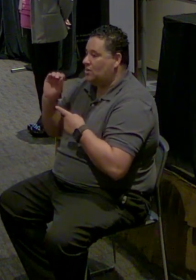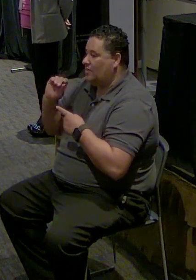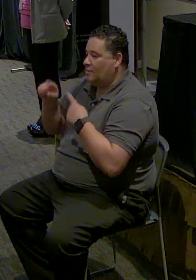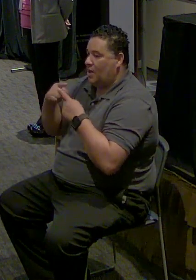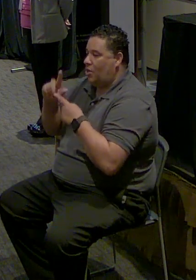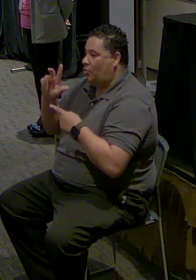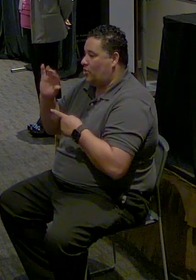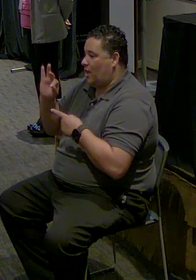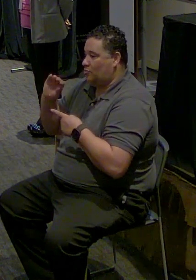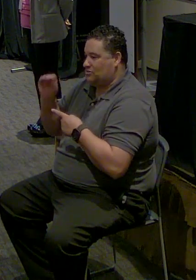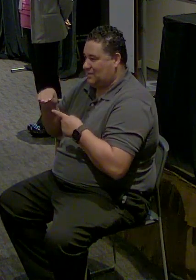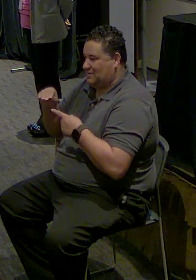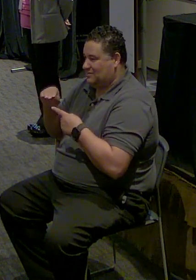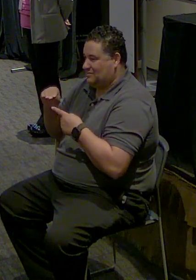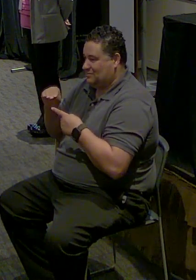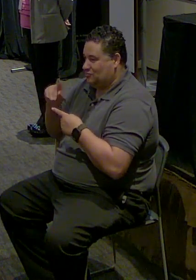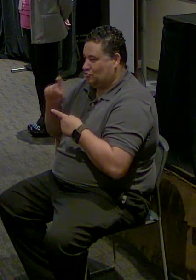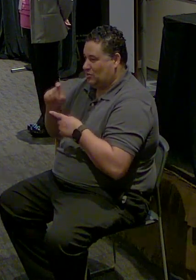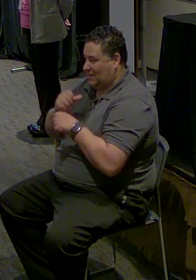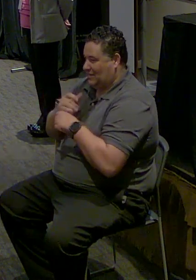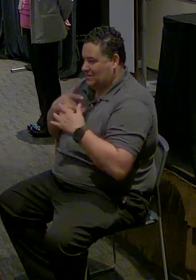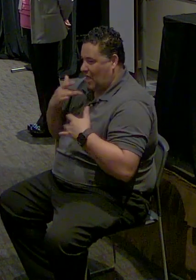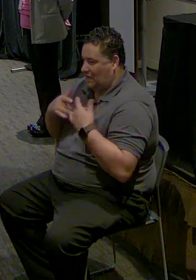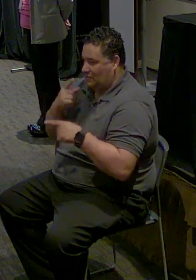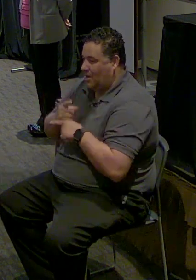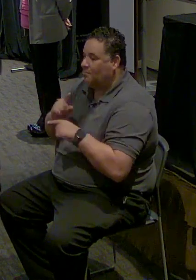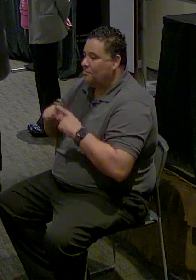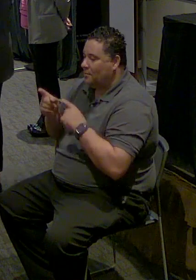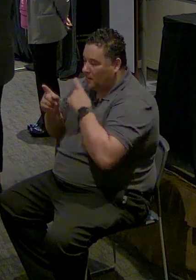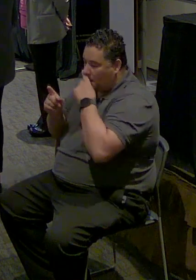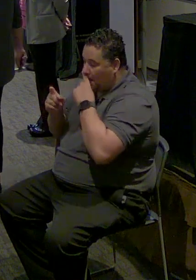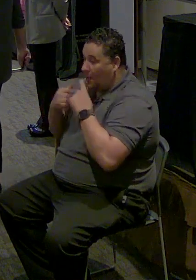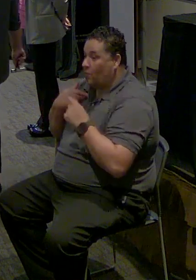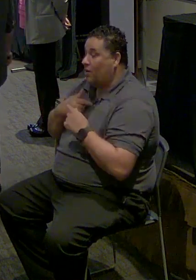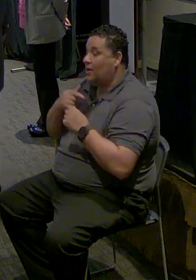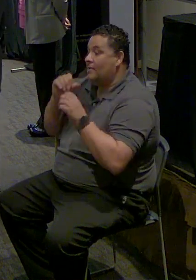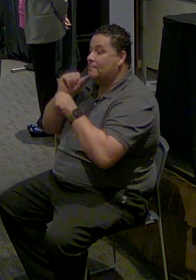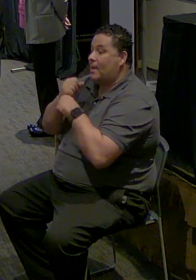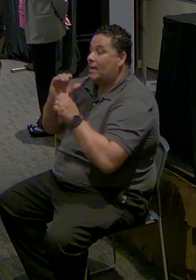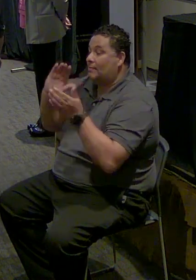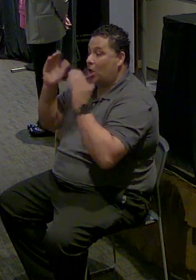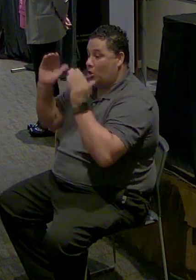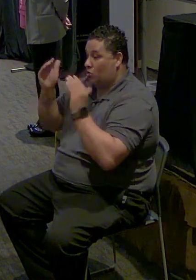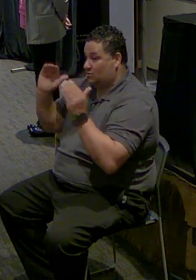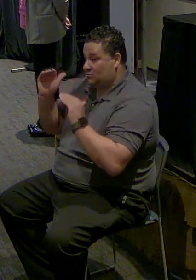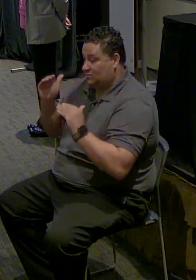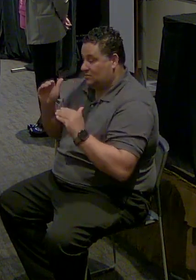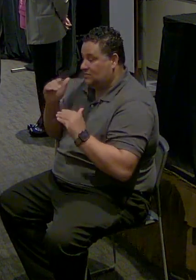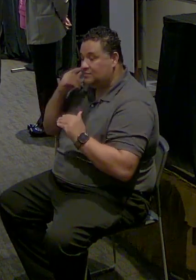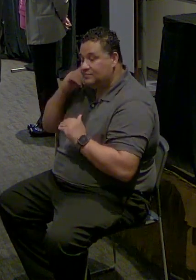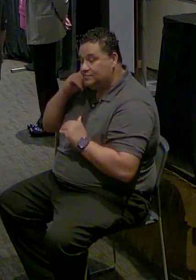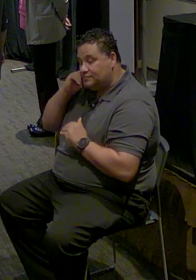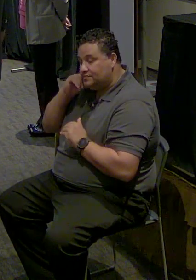get excited, right? But when we make a comparison,